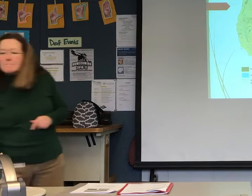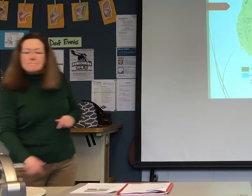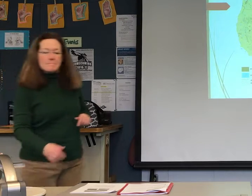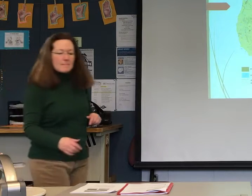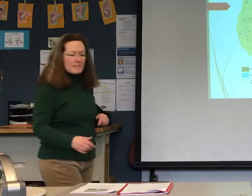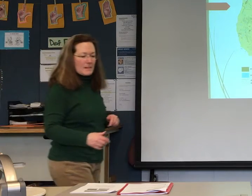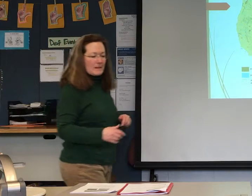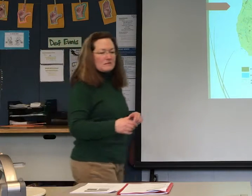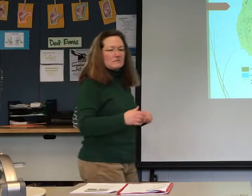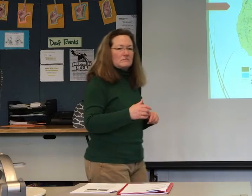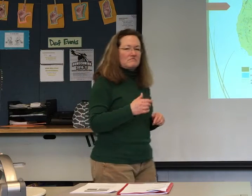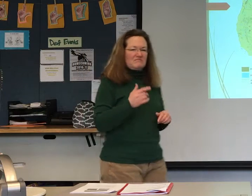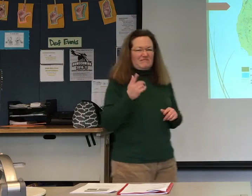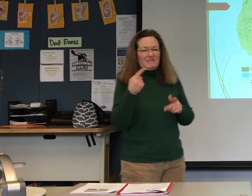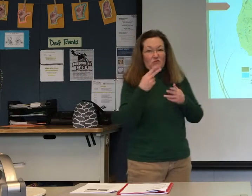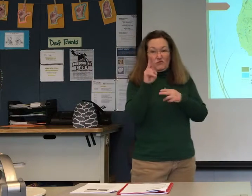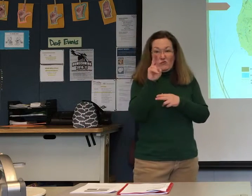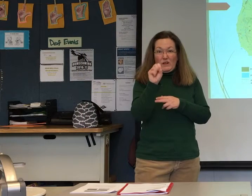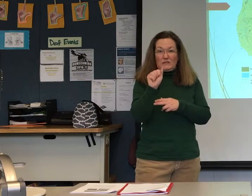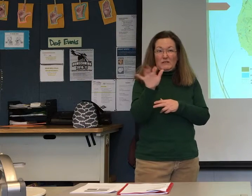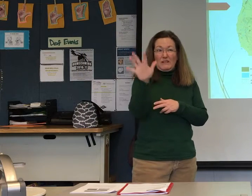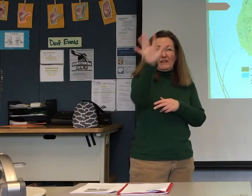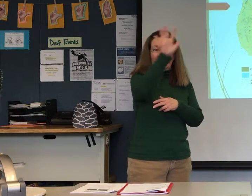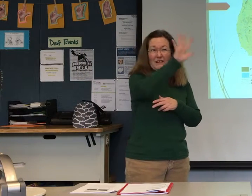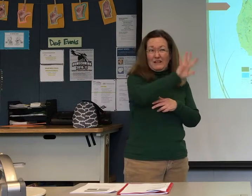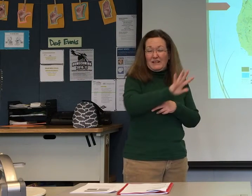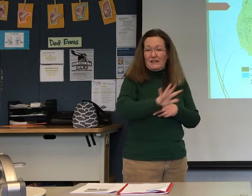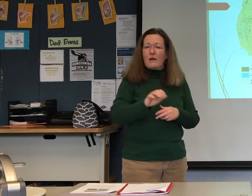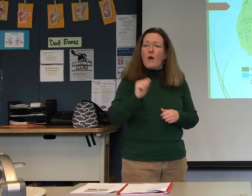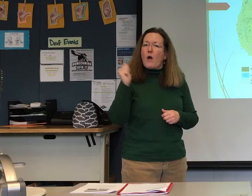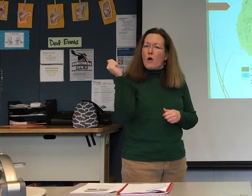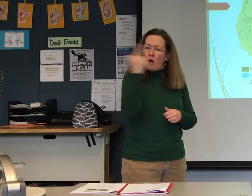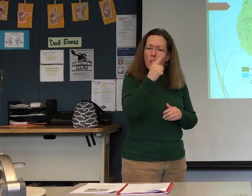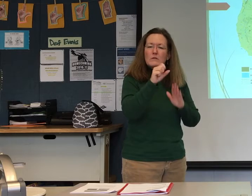So all over the USA, every state does have wetlands. Doesn't matter,